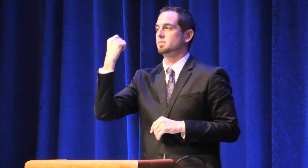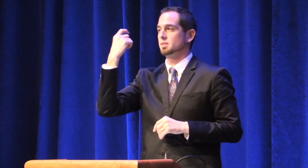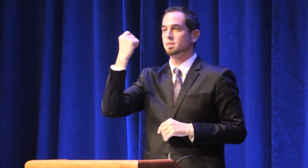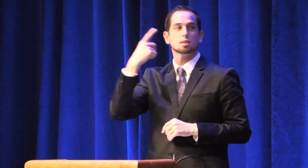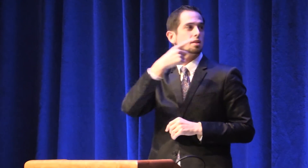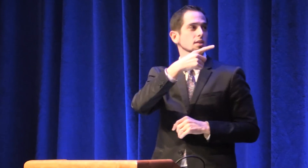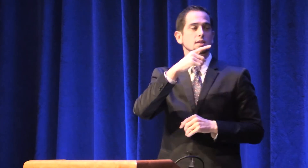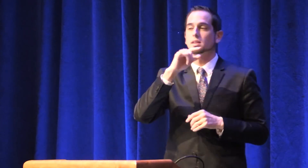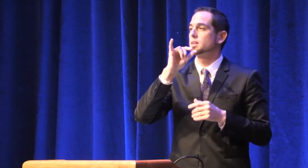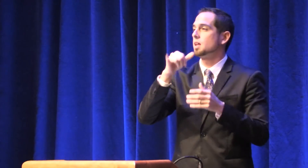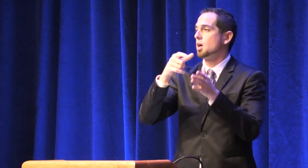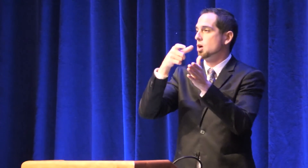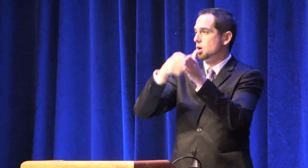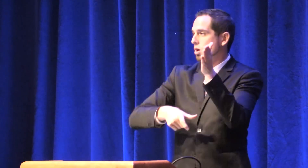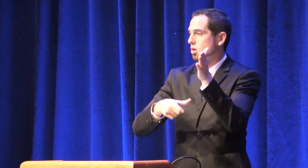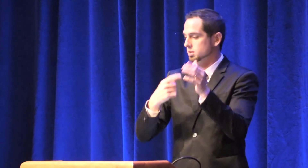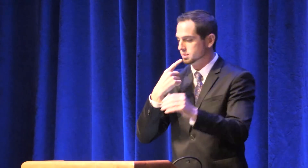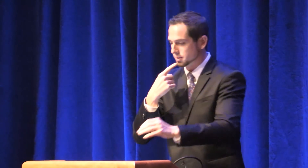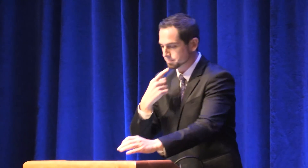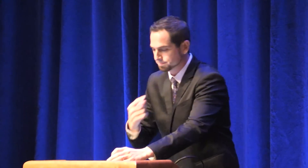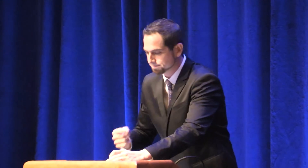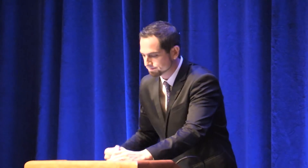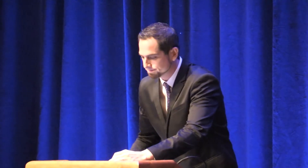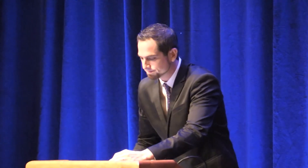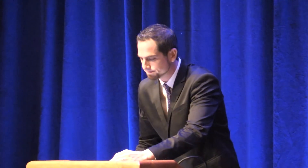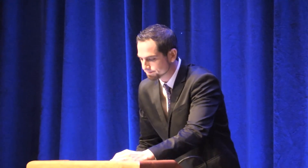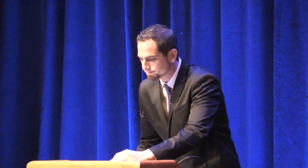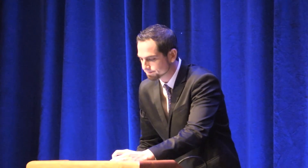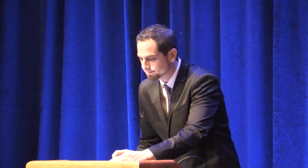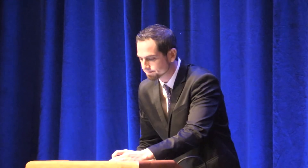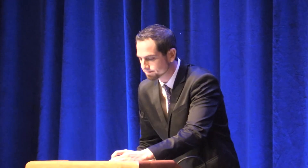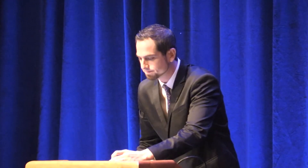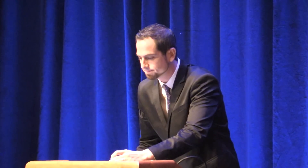Just like the hearing world, we have the entire world out in front of us.